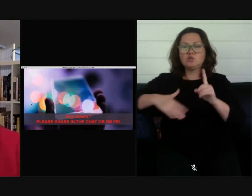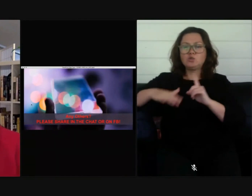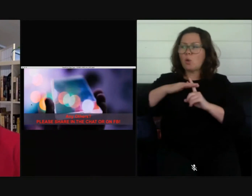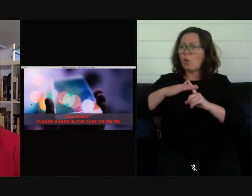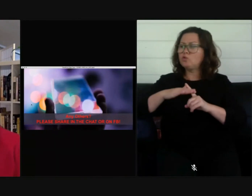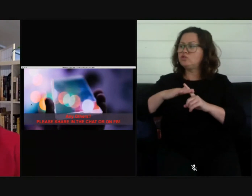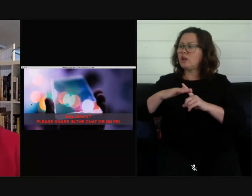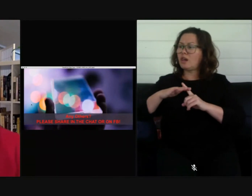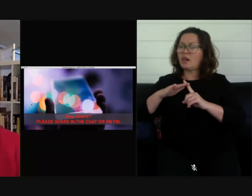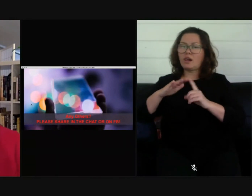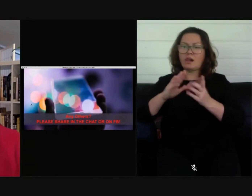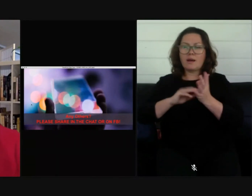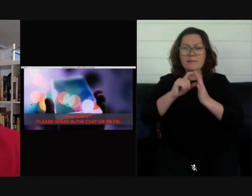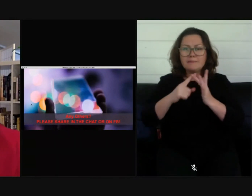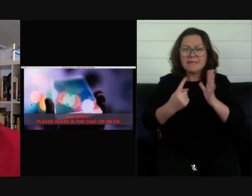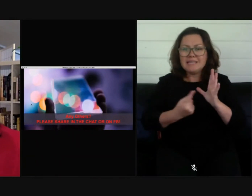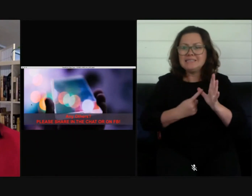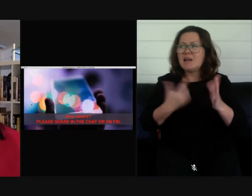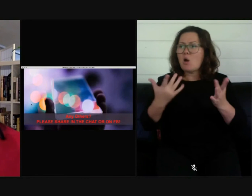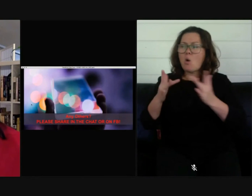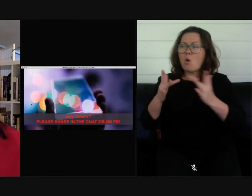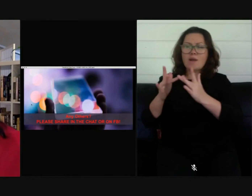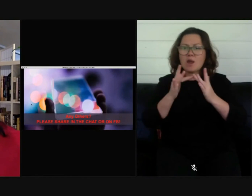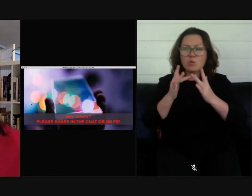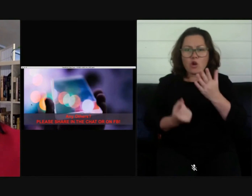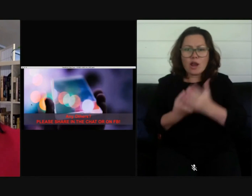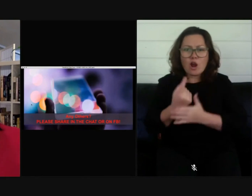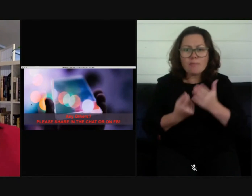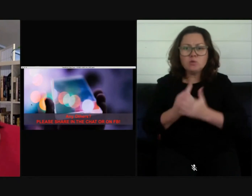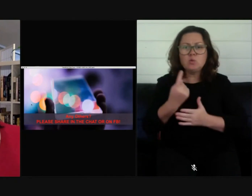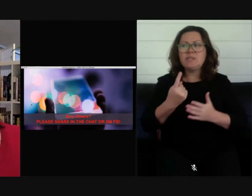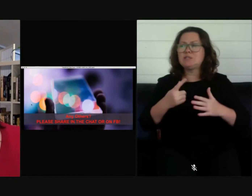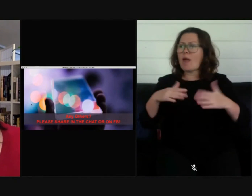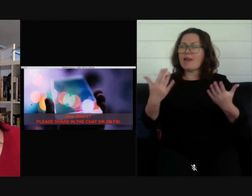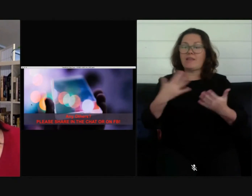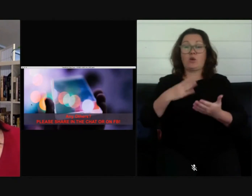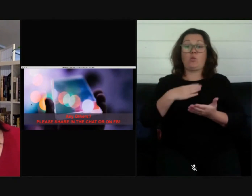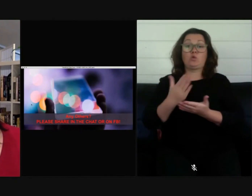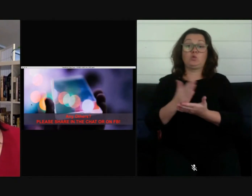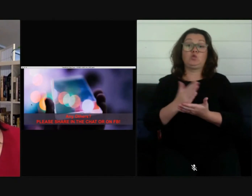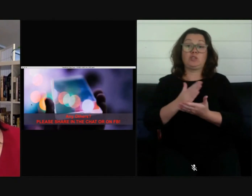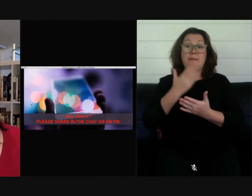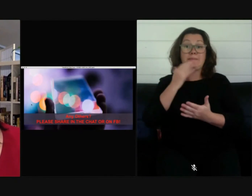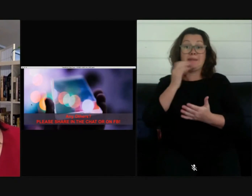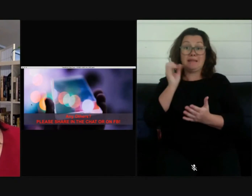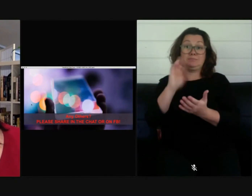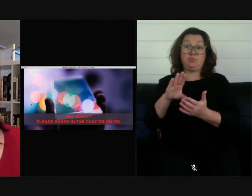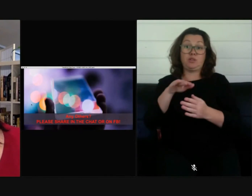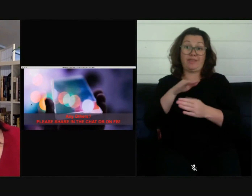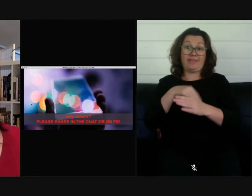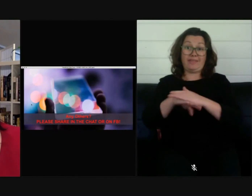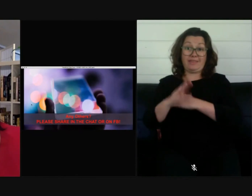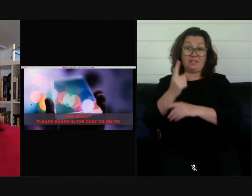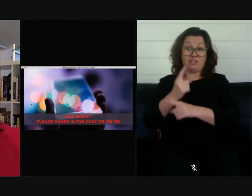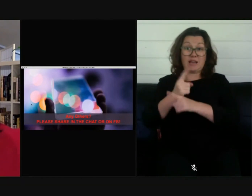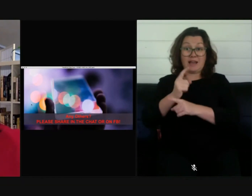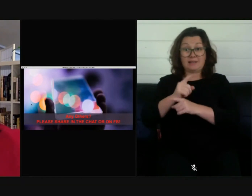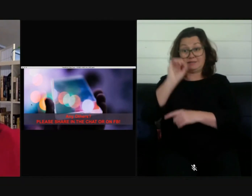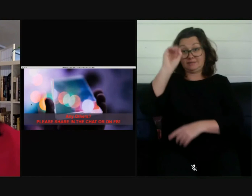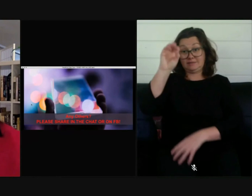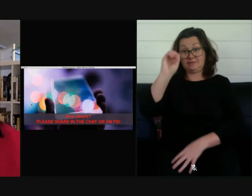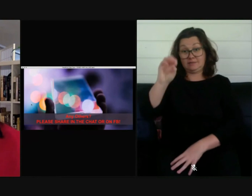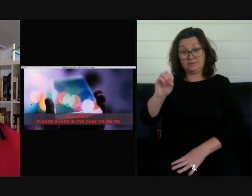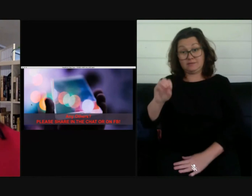or share with your fellow screen industry practitioners, now is the time. There are a lot of you there. And again, this chat will